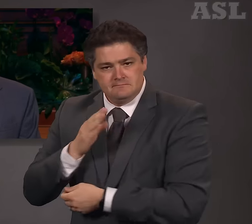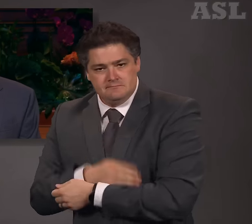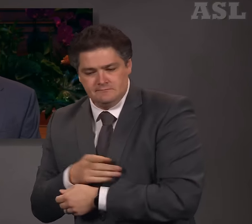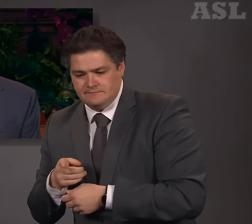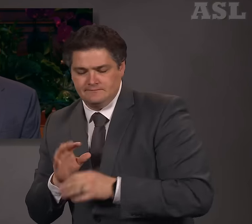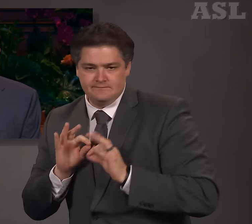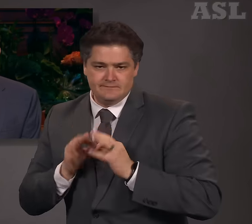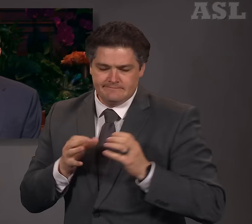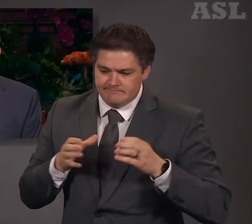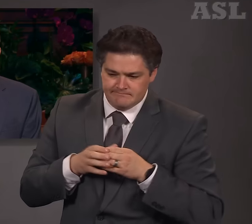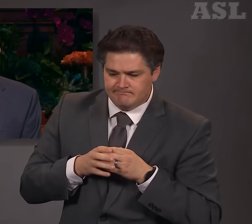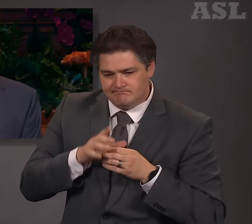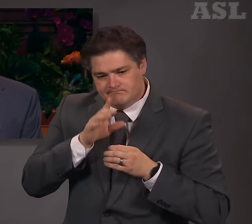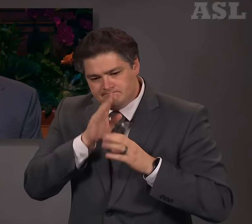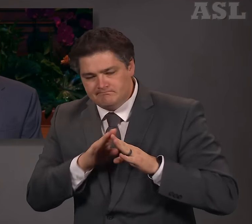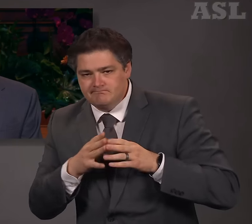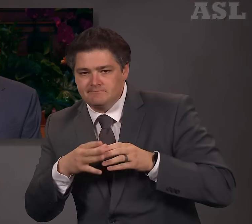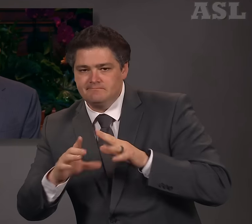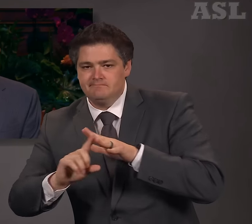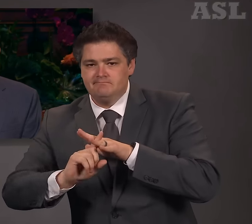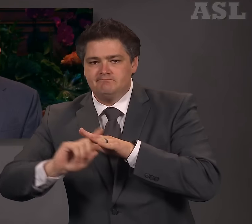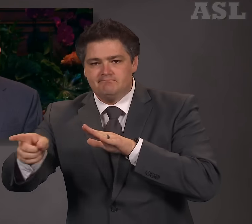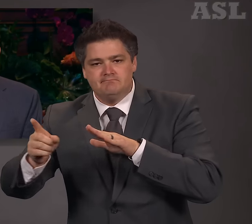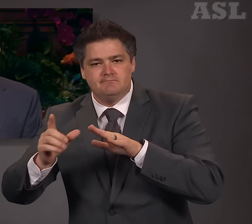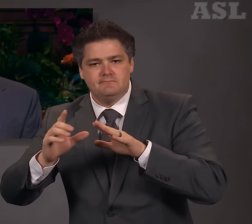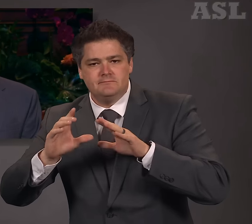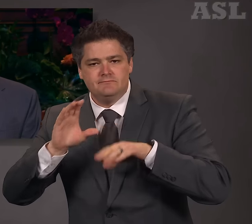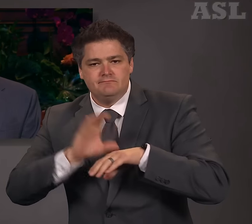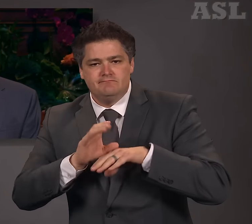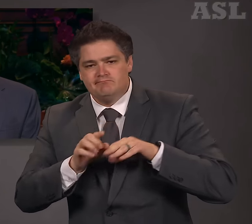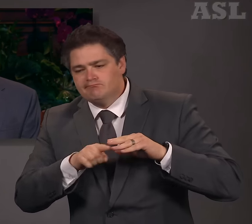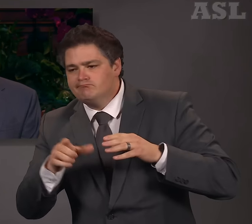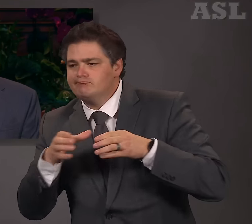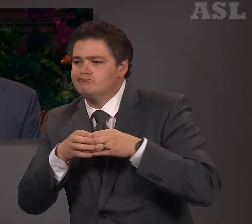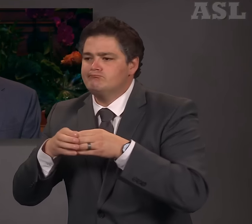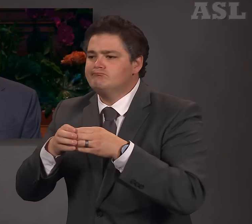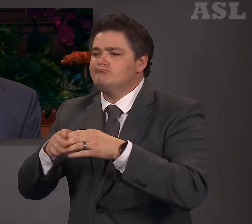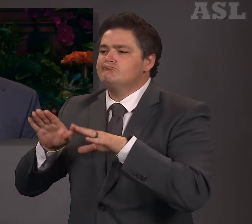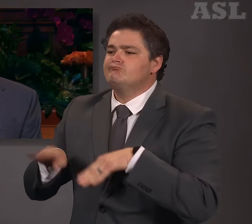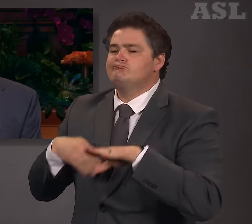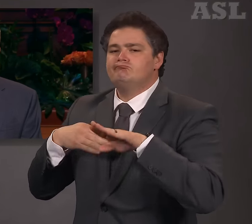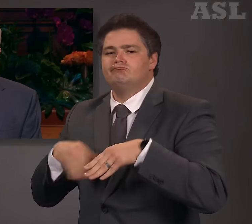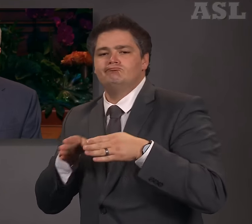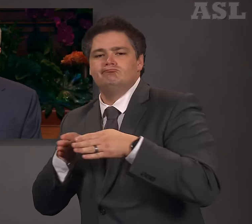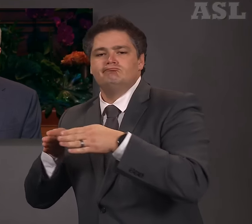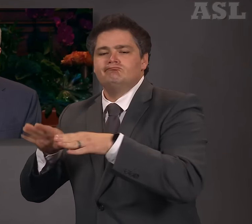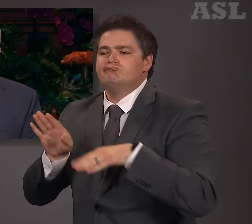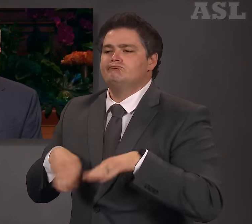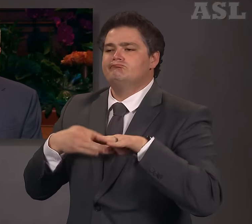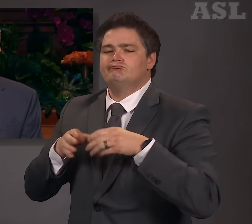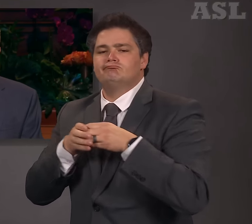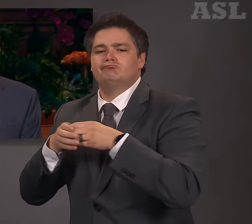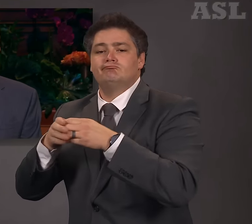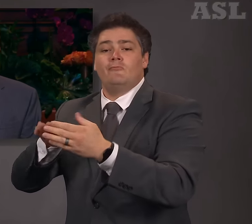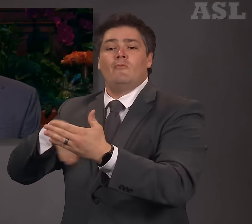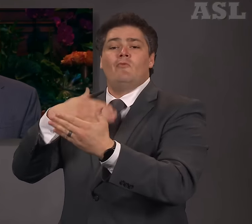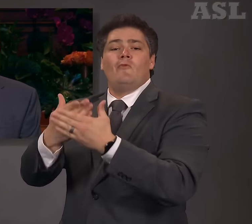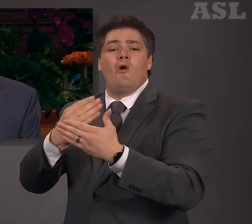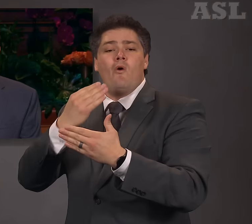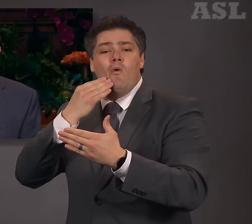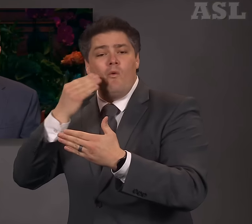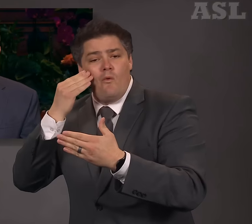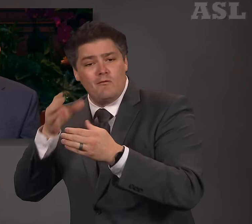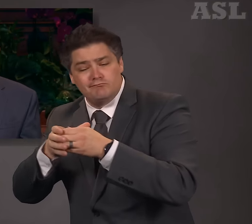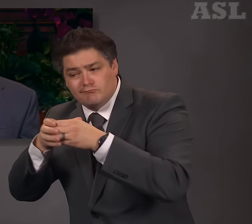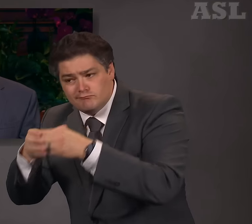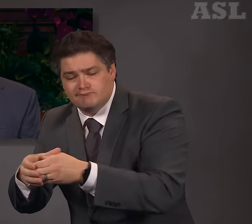and embarrassment from all, motioned to his family, and they quietly filed out of the chapel. Not